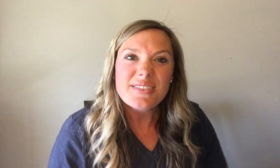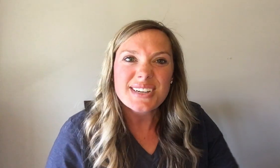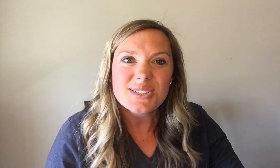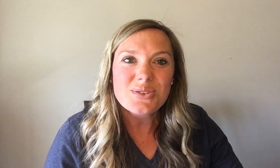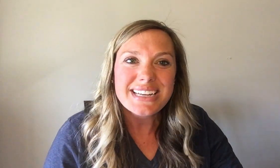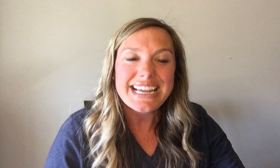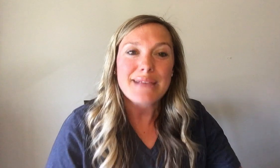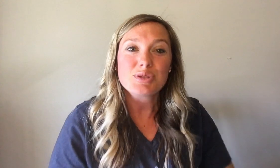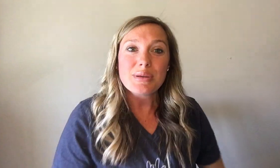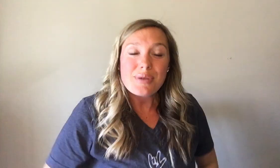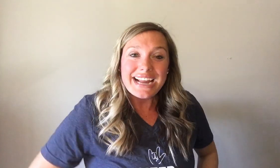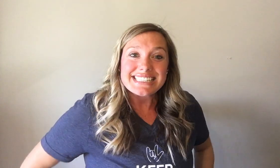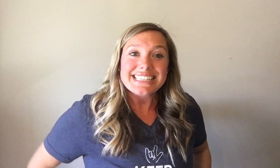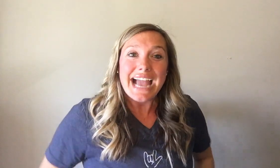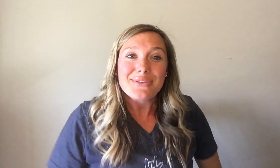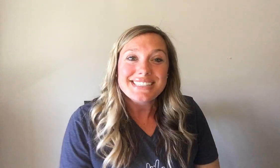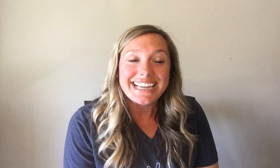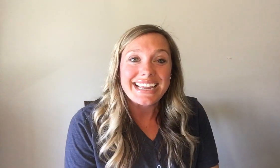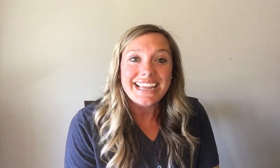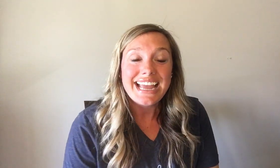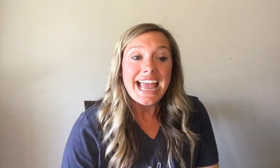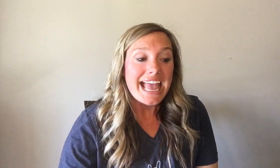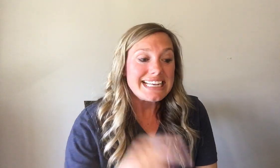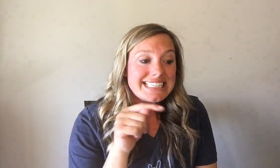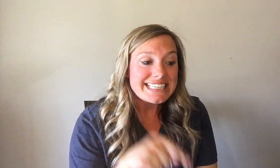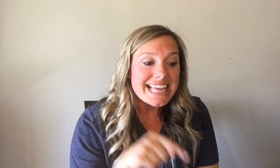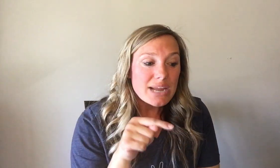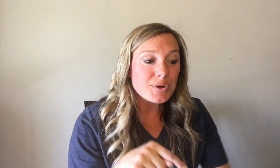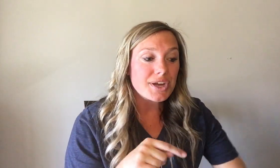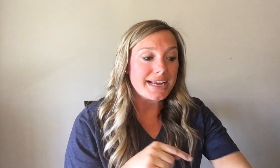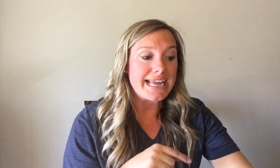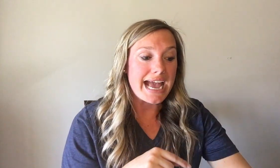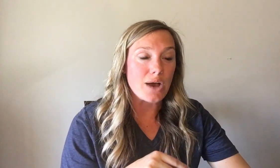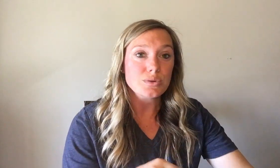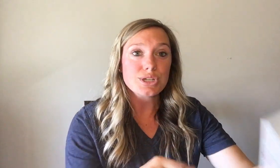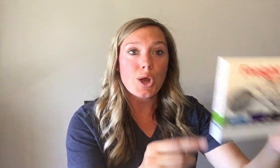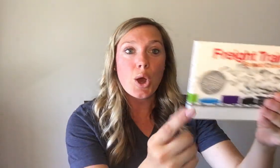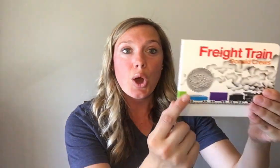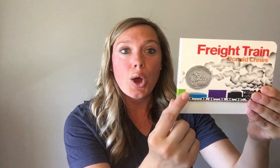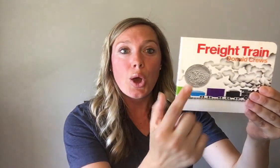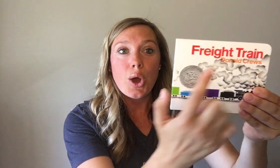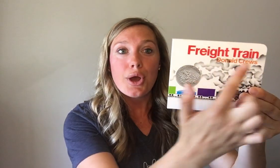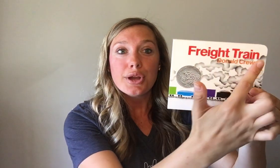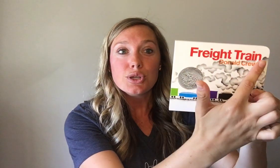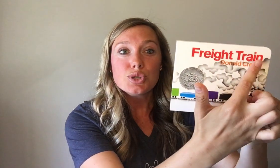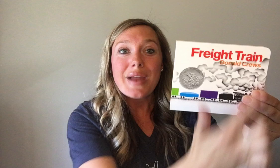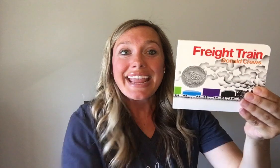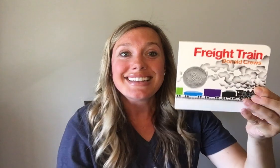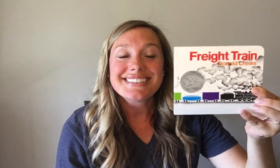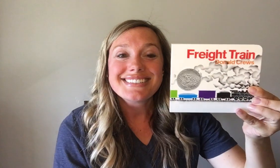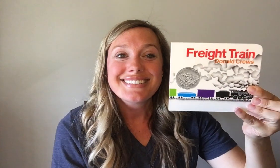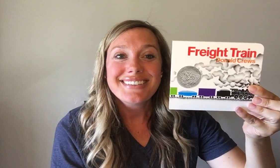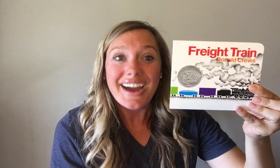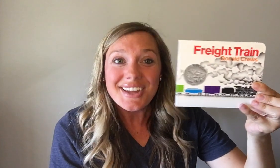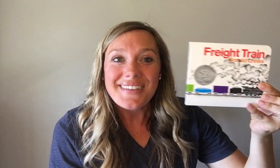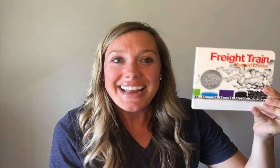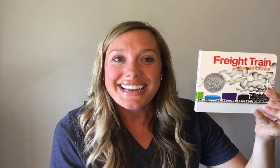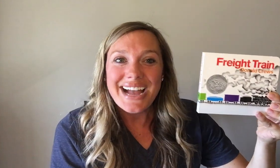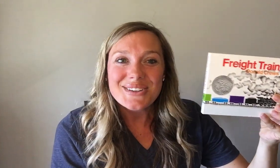our story times, we practice counting. And today we're gonna count trains. Are you ready to count